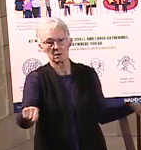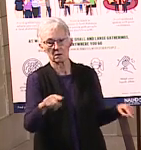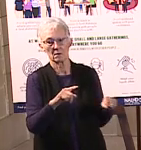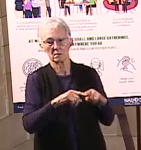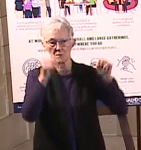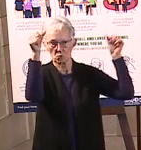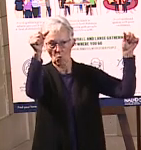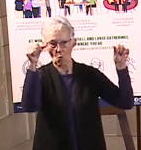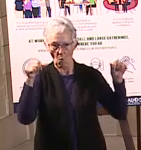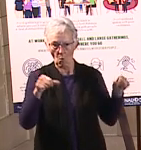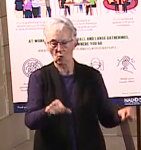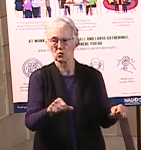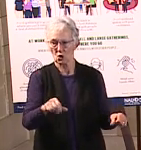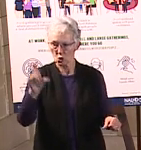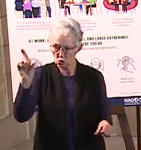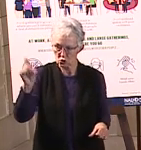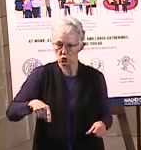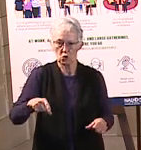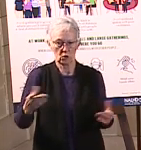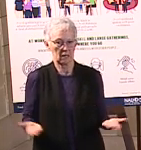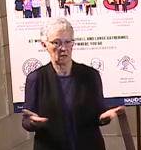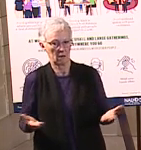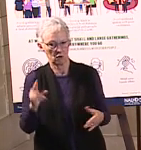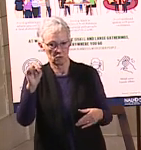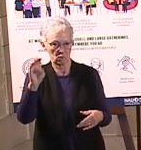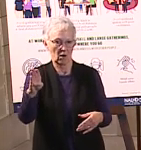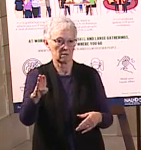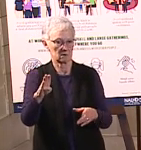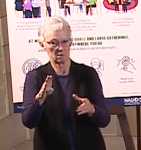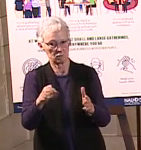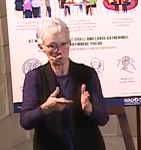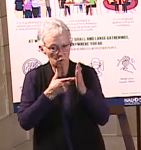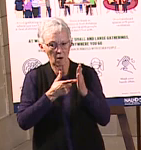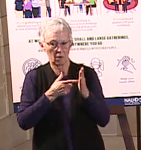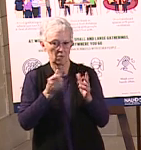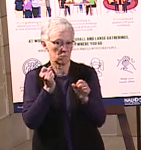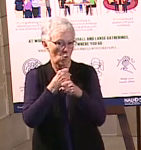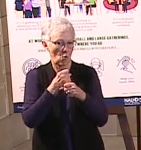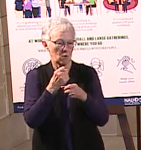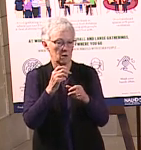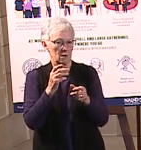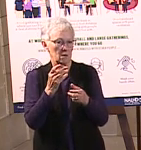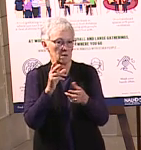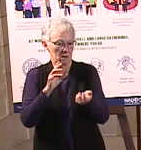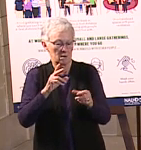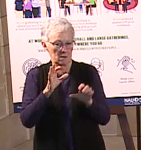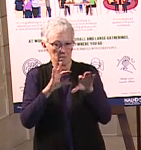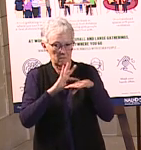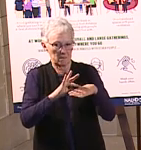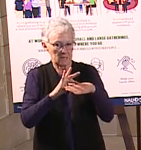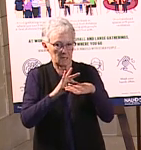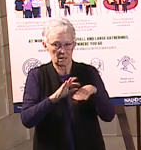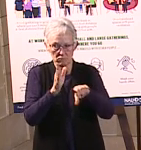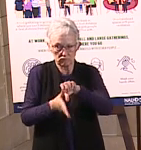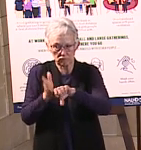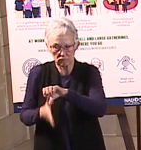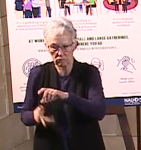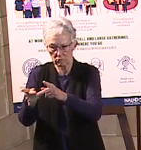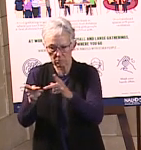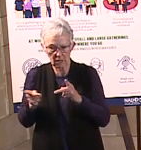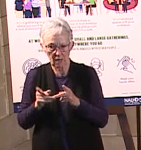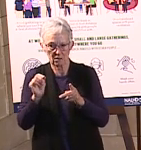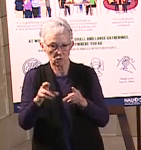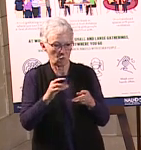plants safer, and would I support such legislation? And I would remind everybody out there that we work very closely with our food